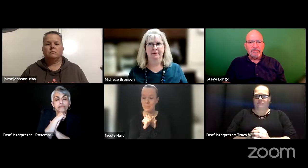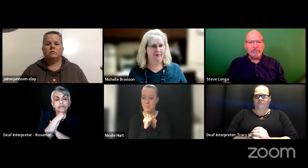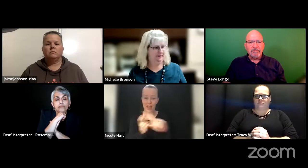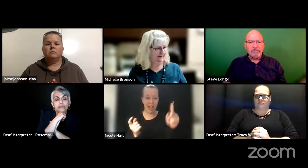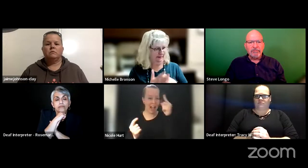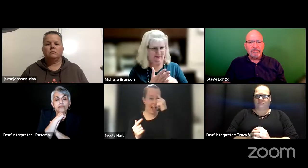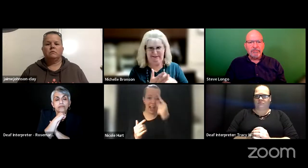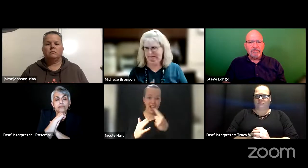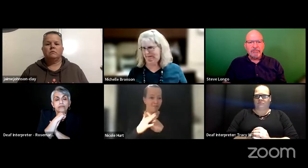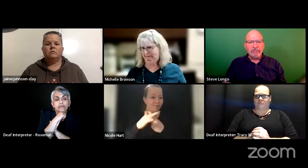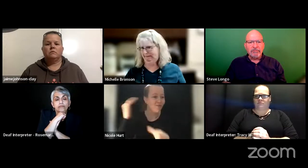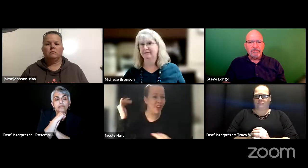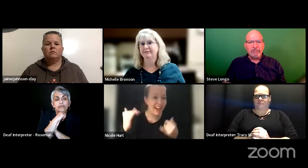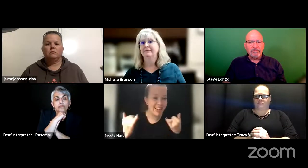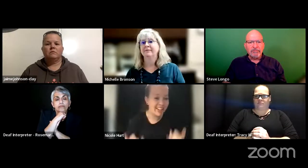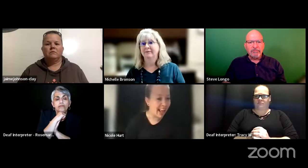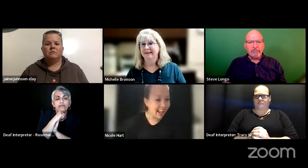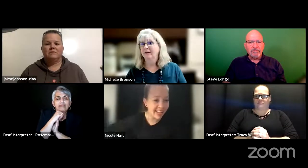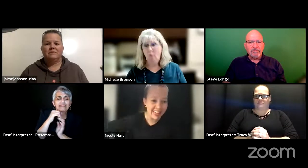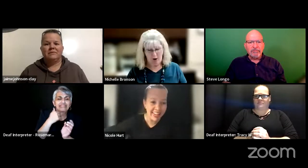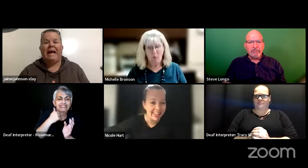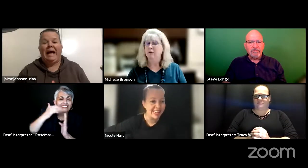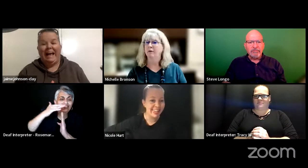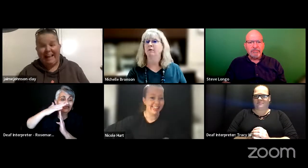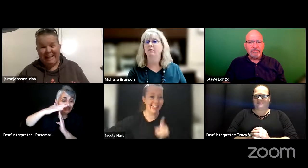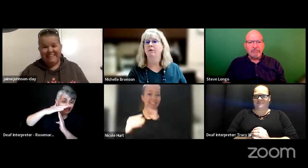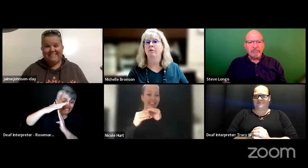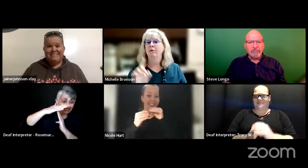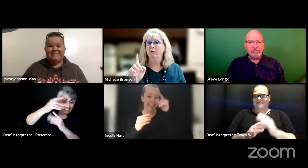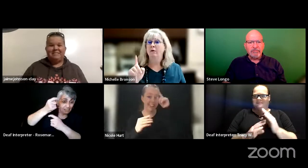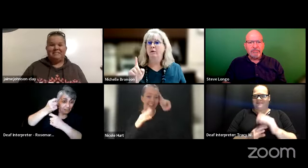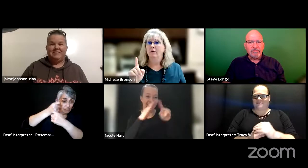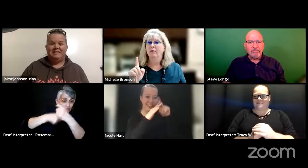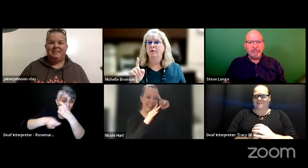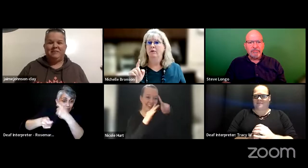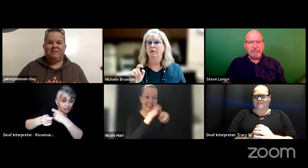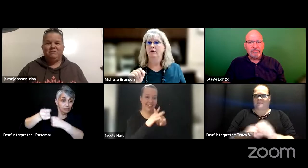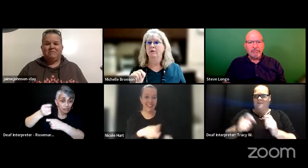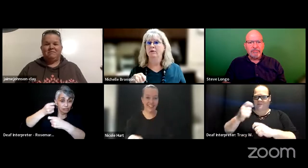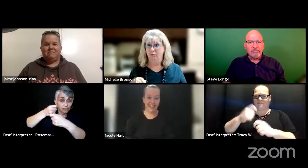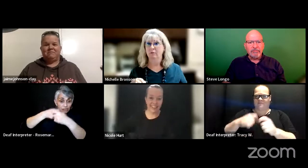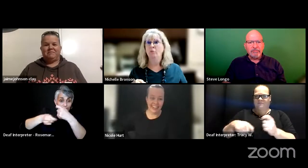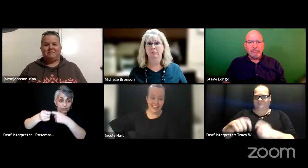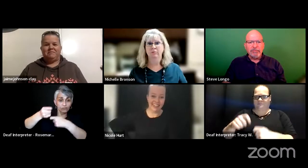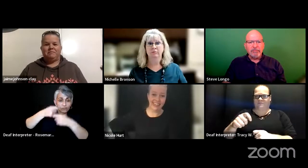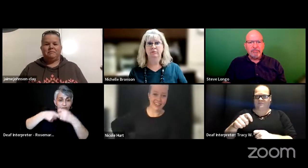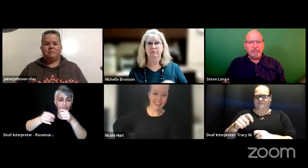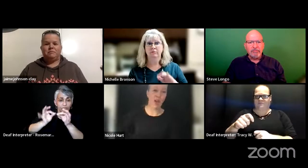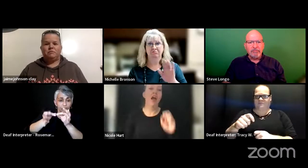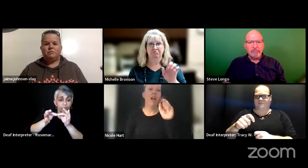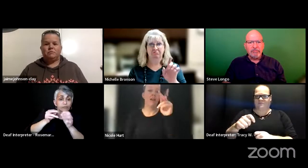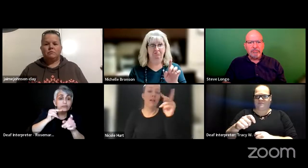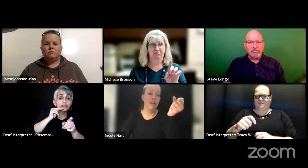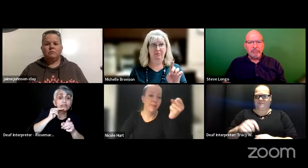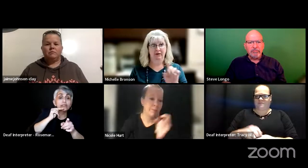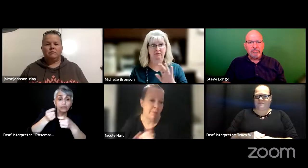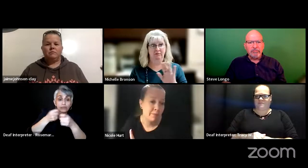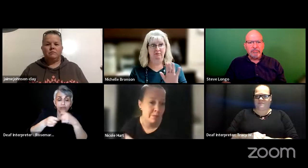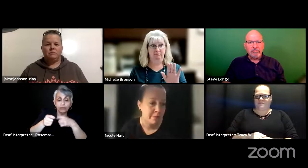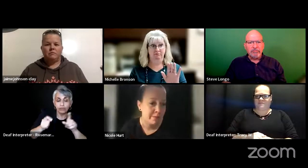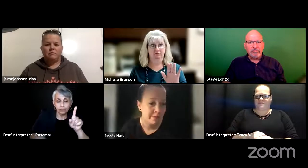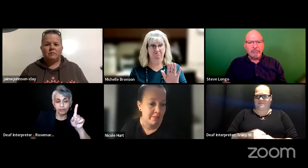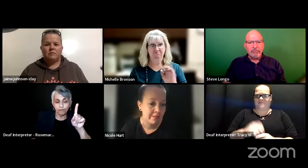requiring masking? And my other thoughts are just not staying in my head. One moment, we need to